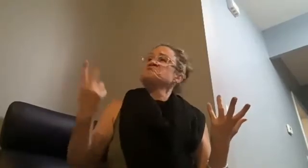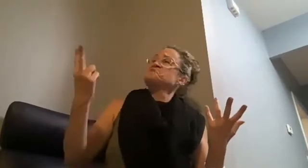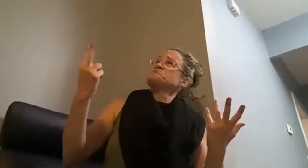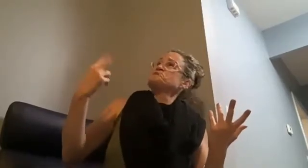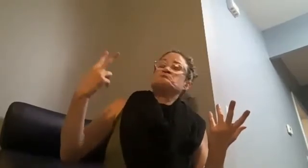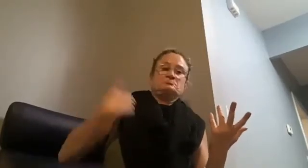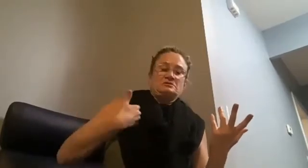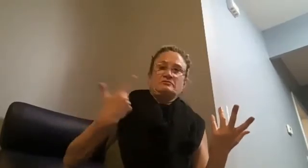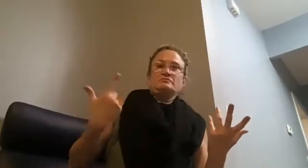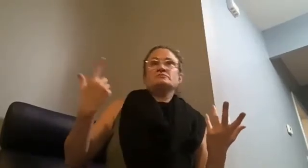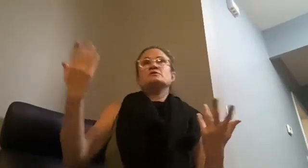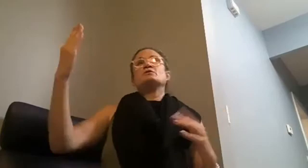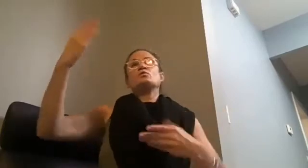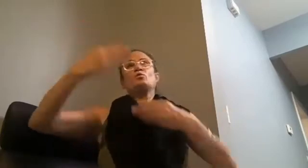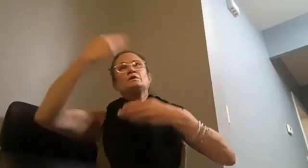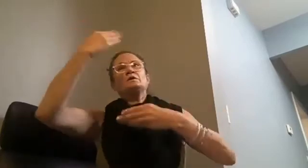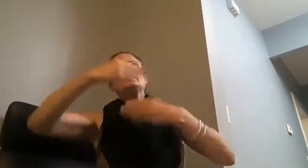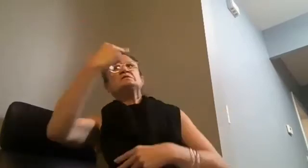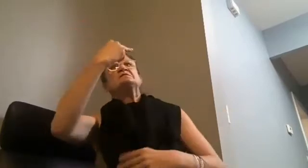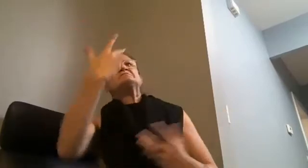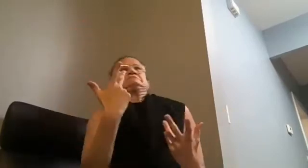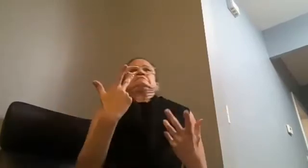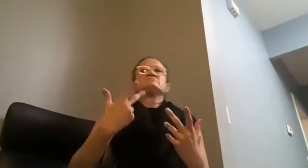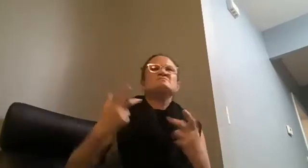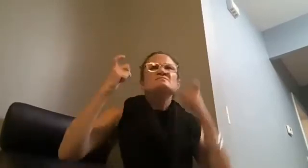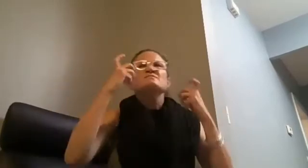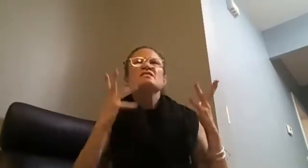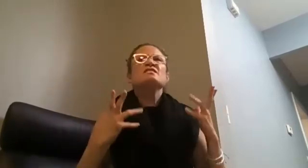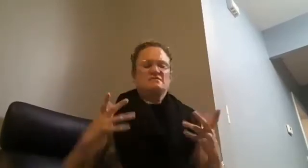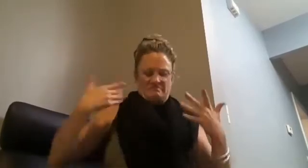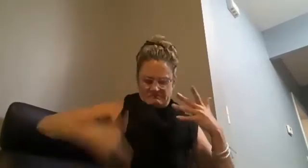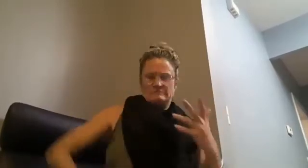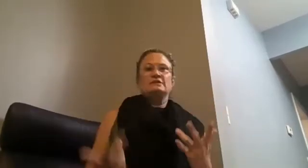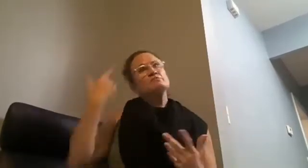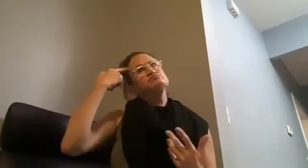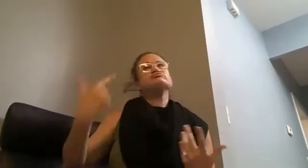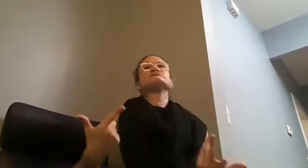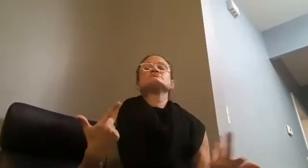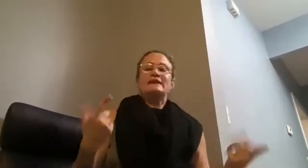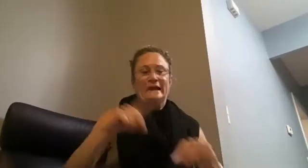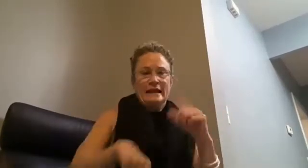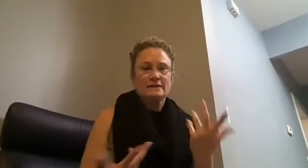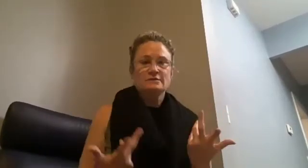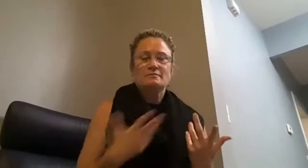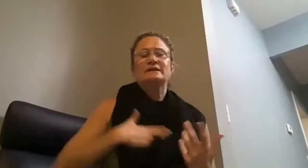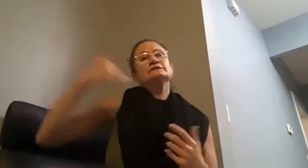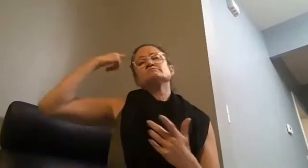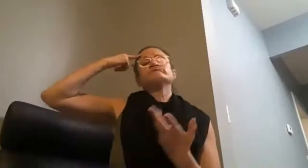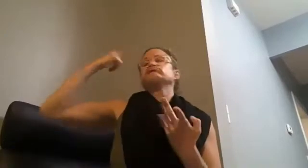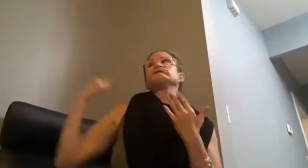storefront window and then cringe with disgust with the fact that I lack the courage to blow my own head off. Please just pull the trigger. And at the exact same